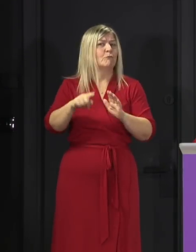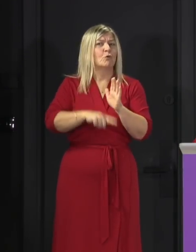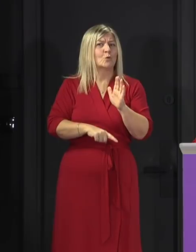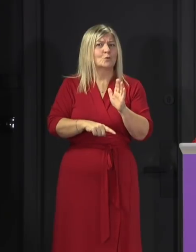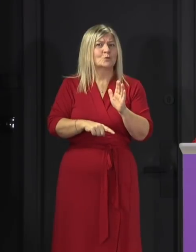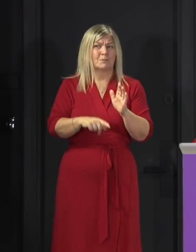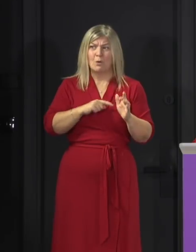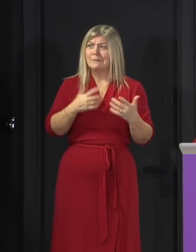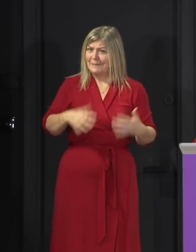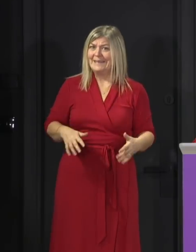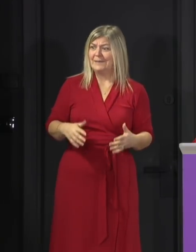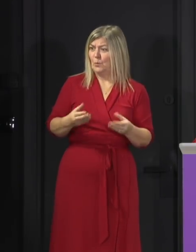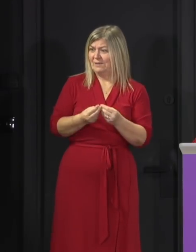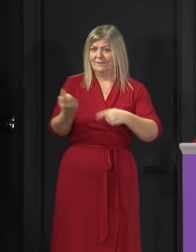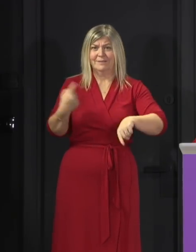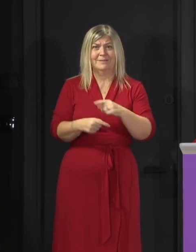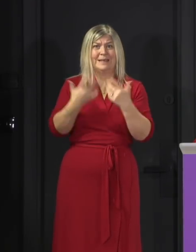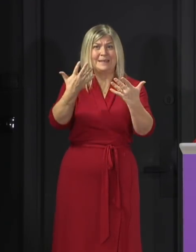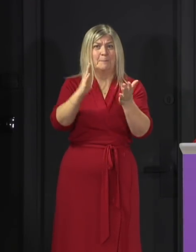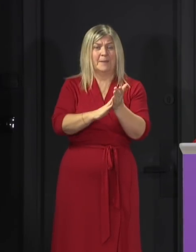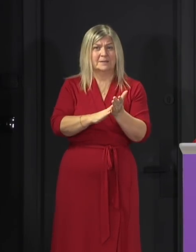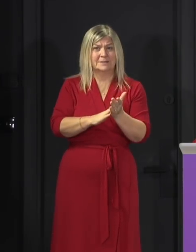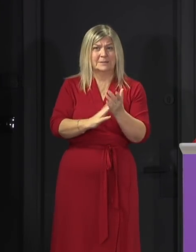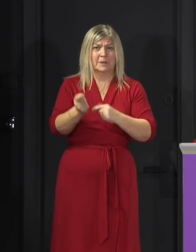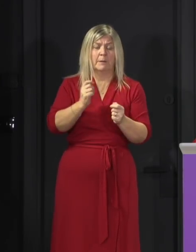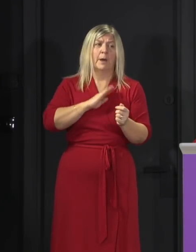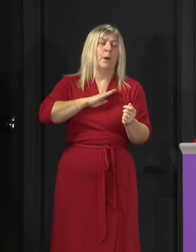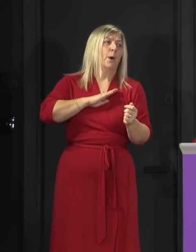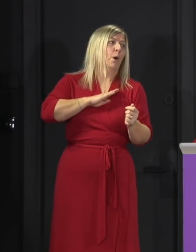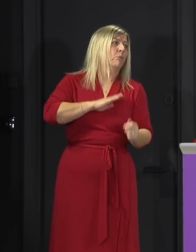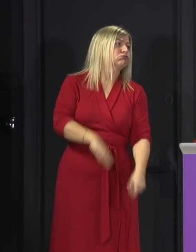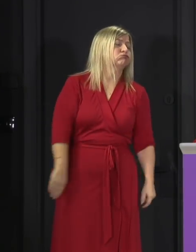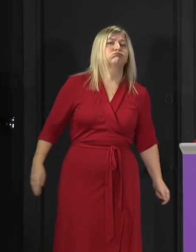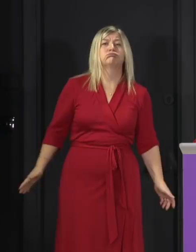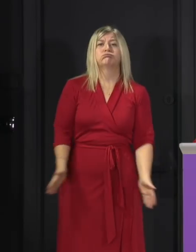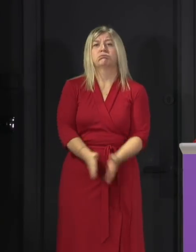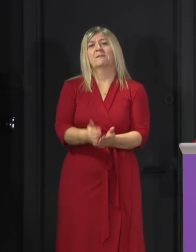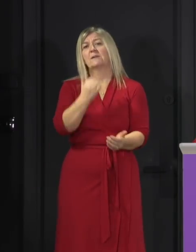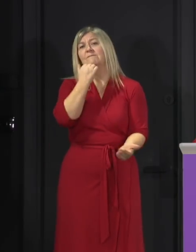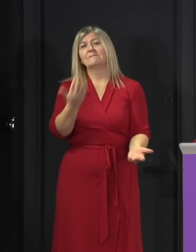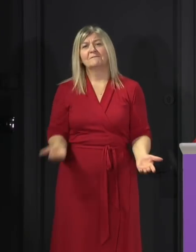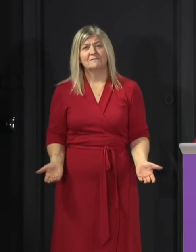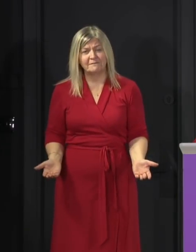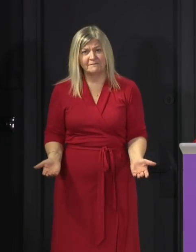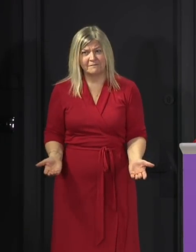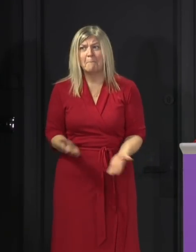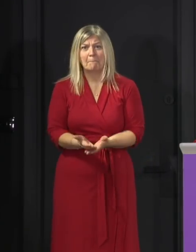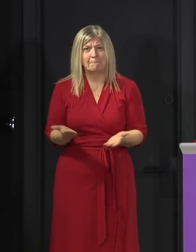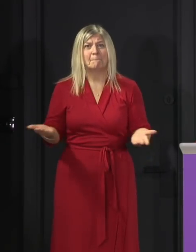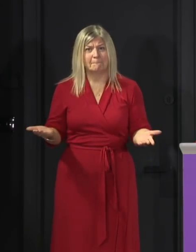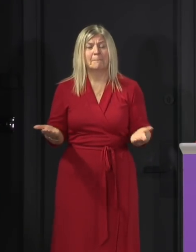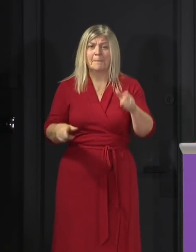with this for 10 months. It is wearisome. It's difficult. It's causing a lot of people a lot